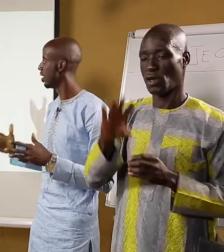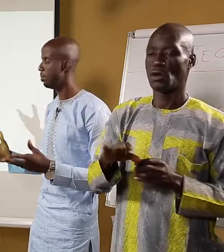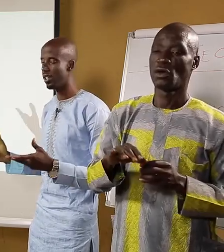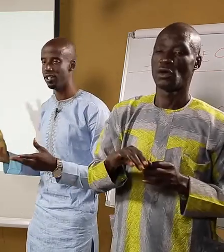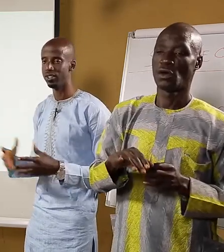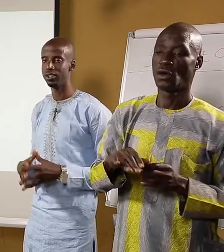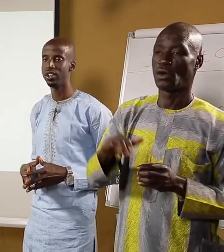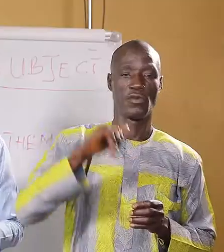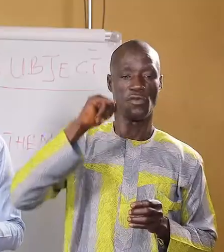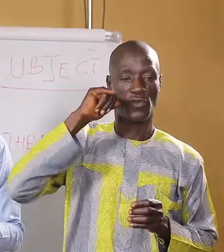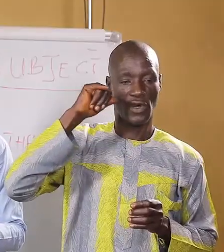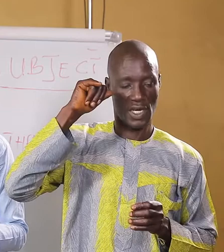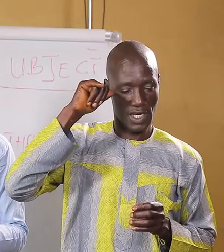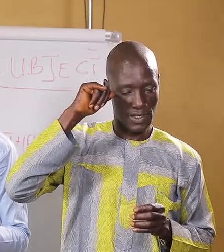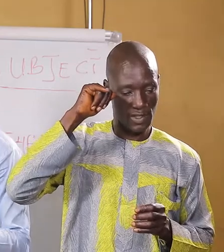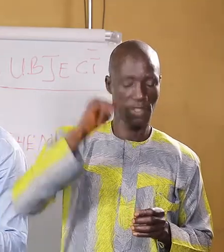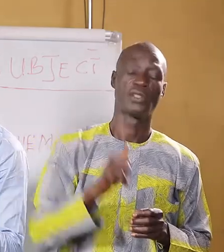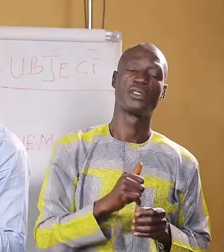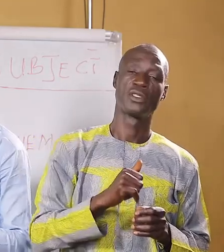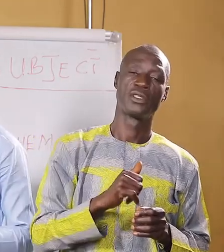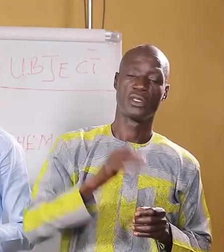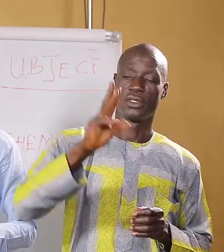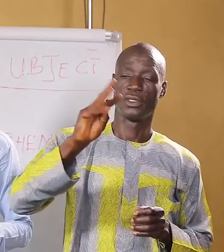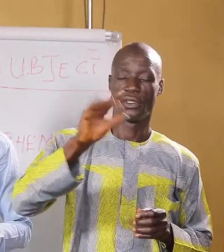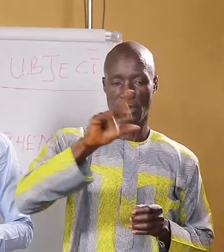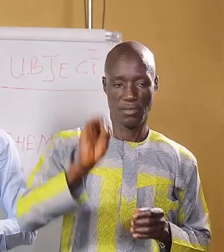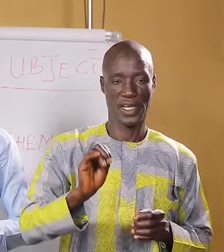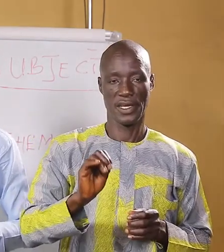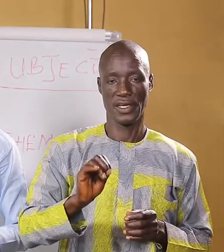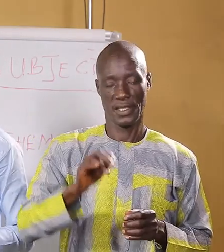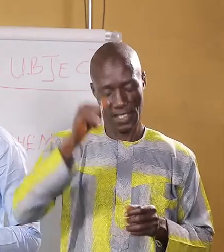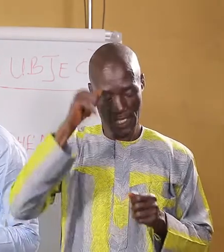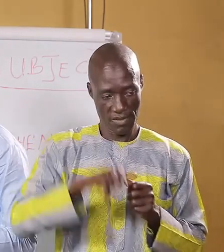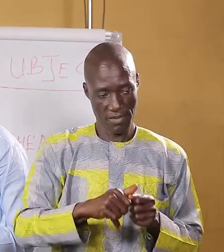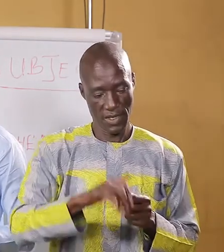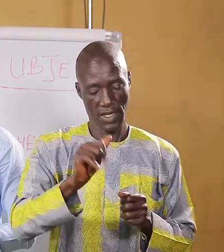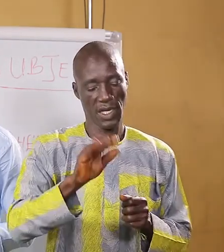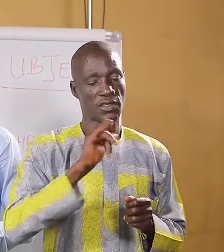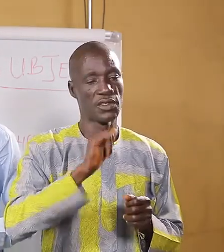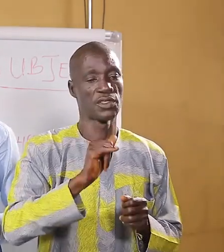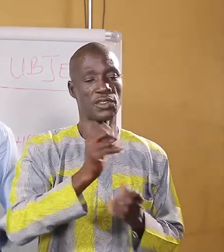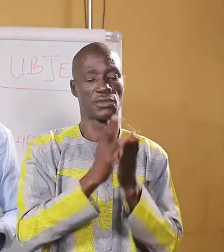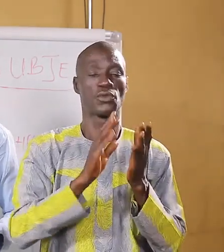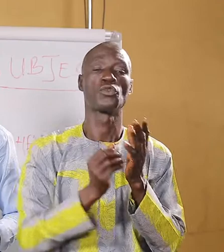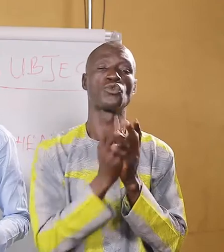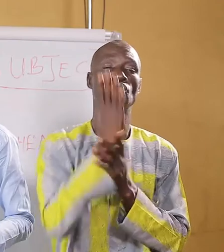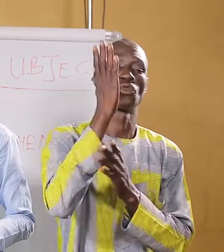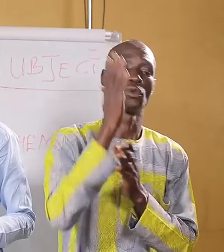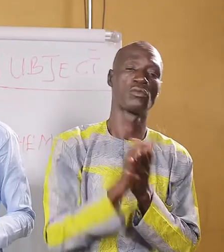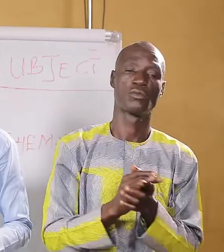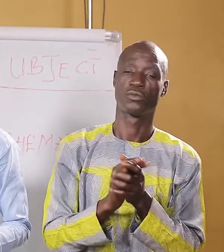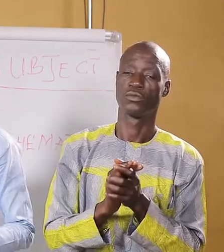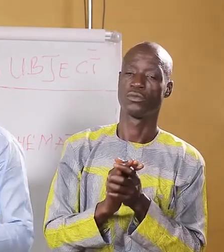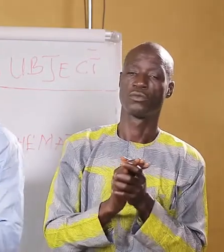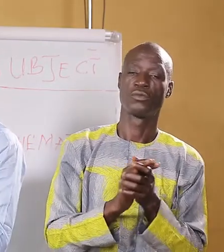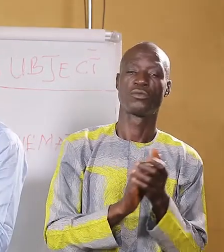adult male. Remember, I told you an adult is someone who is grown up, and a male is a man or